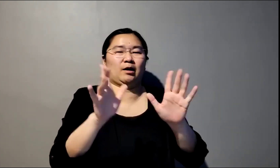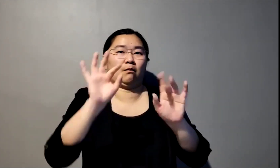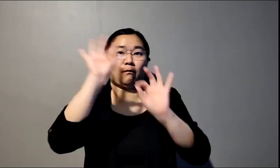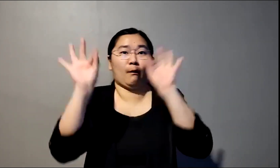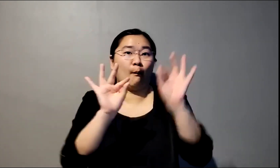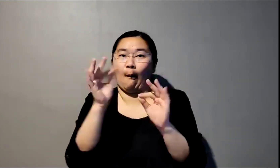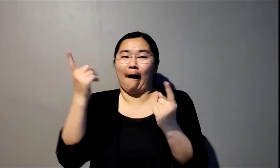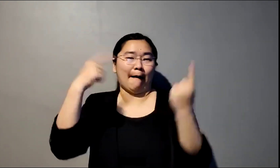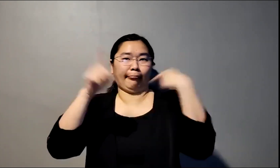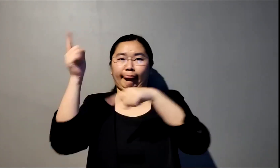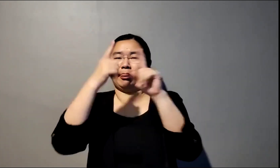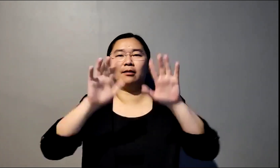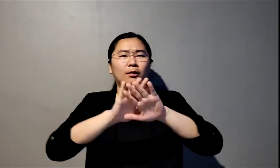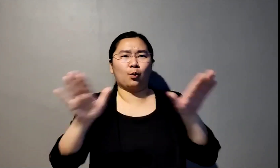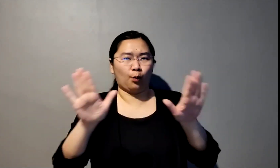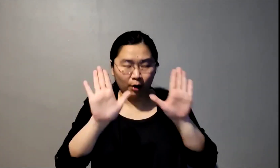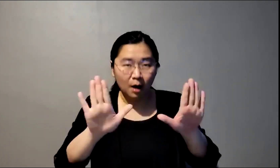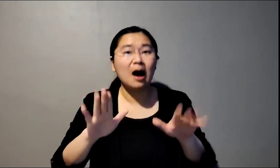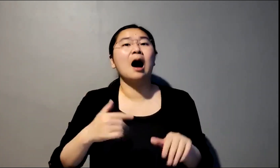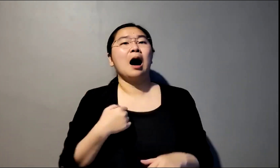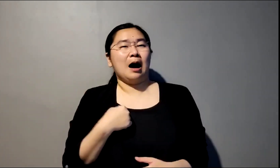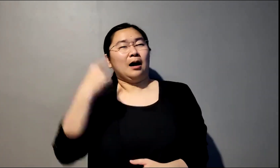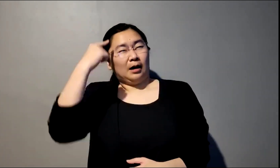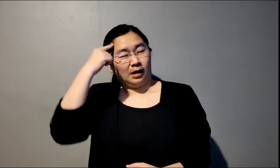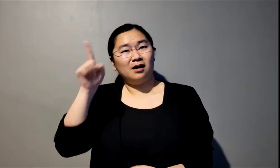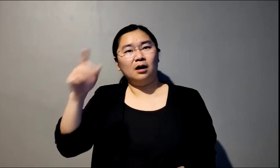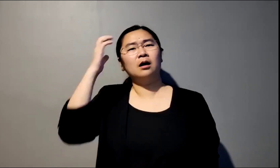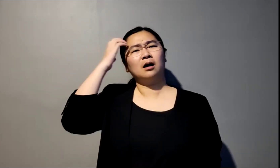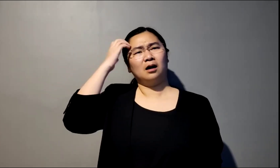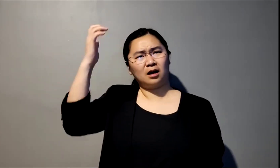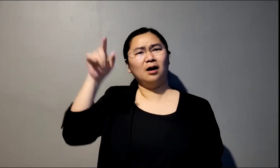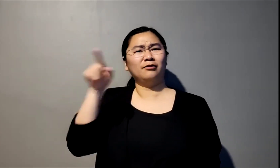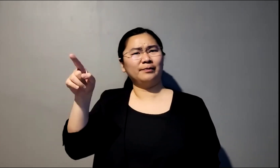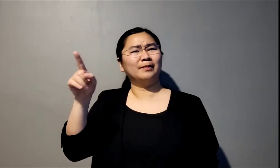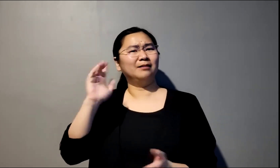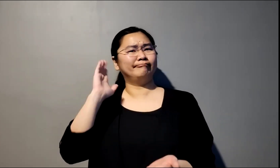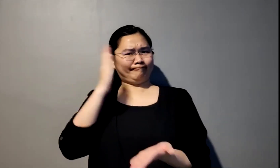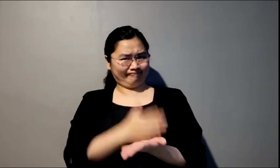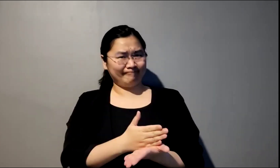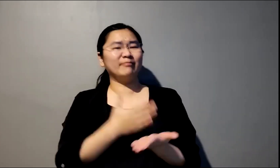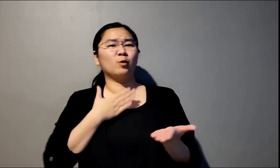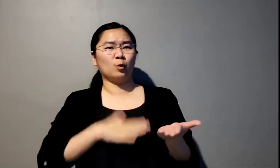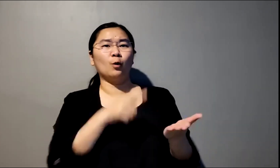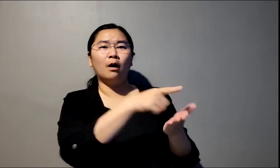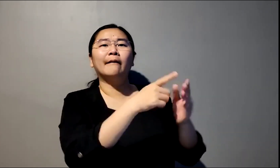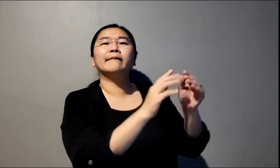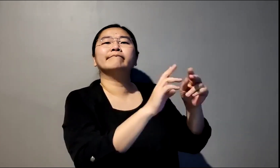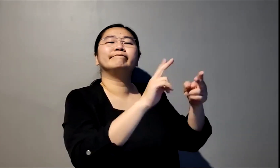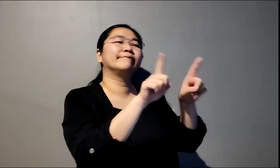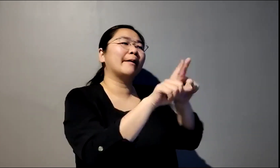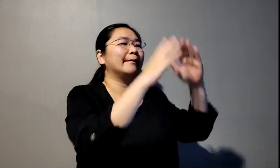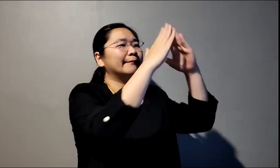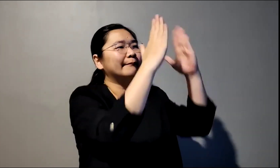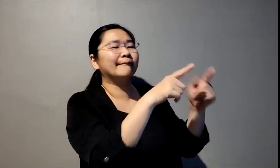paragraph of Article 32, I would say, usually we try our best in order to collect